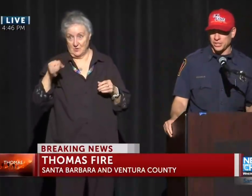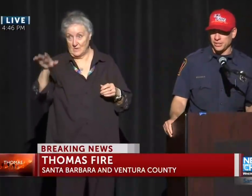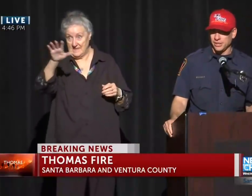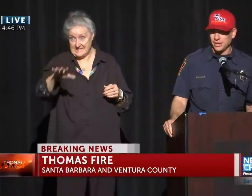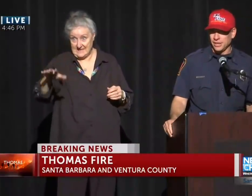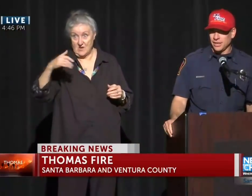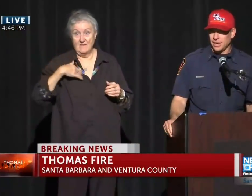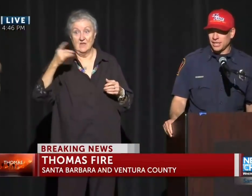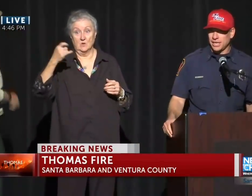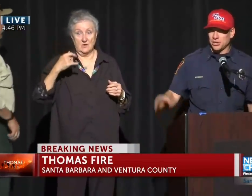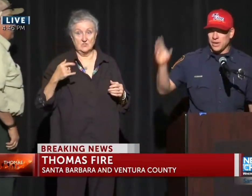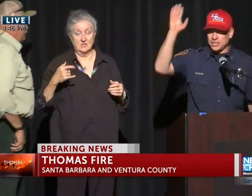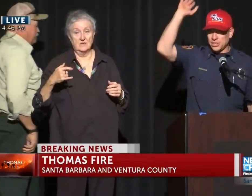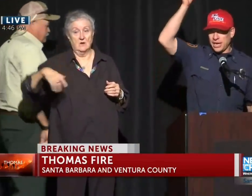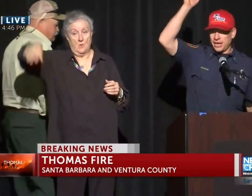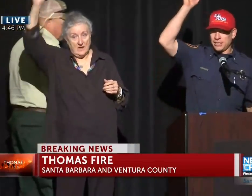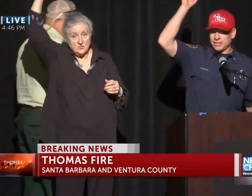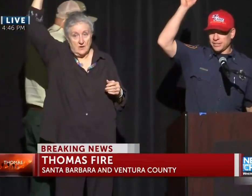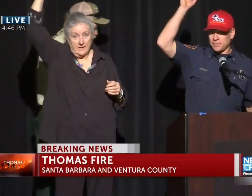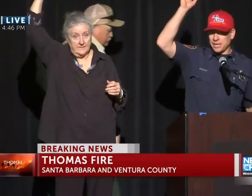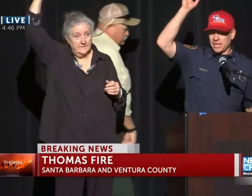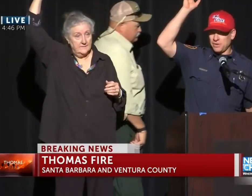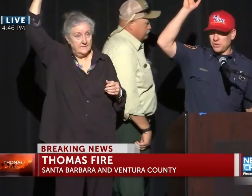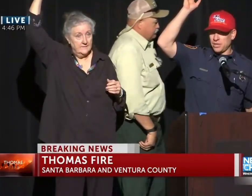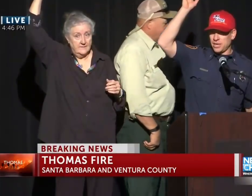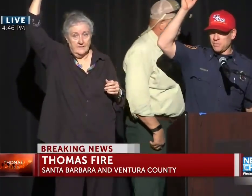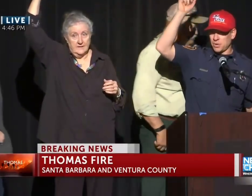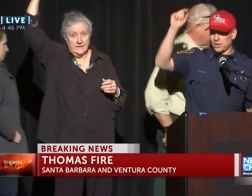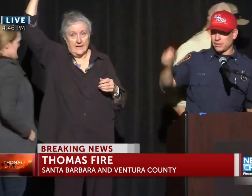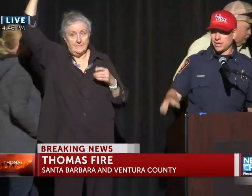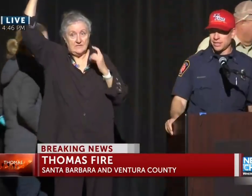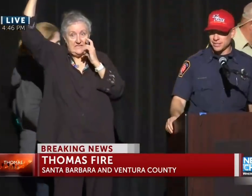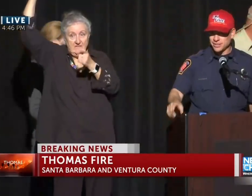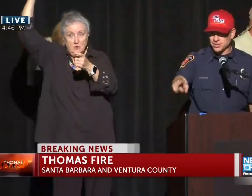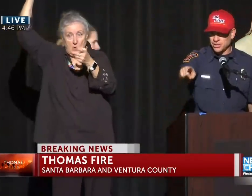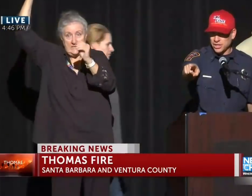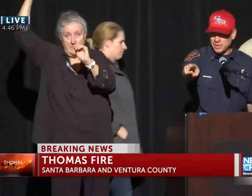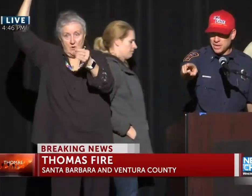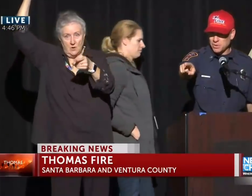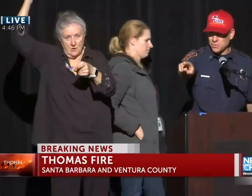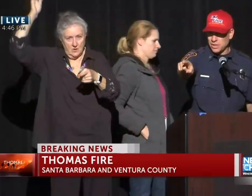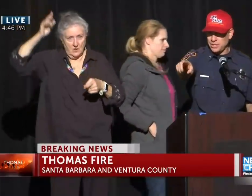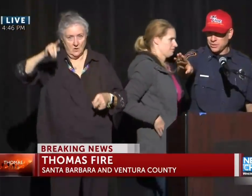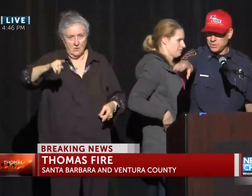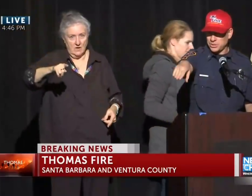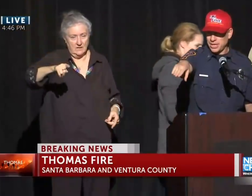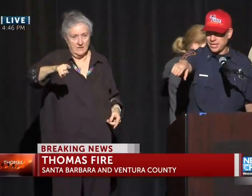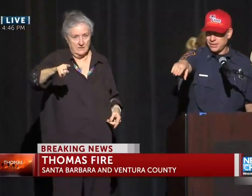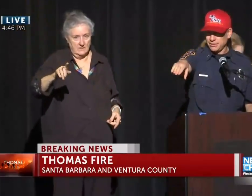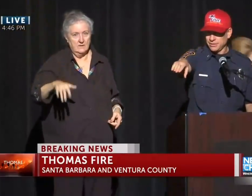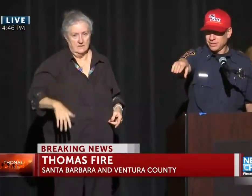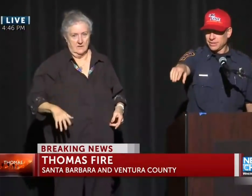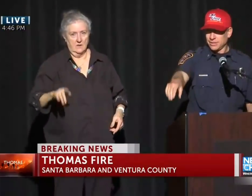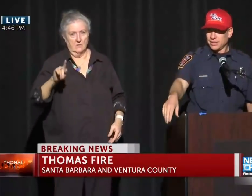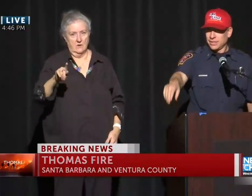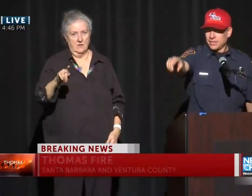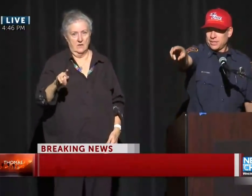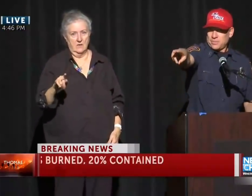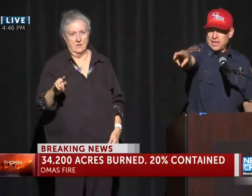have a question, I'd like you to raise your hand. I'm going to give you a number. Okay, sir, you're going to be number 1. You can put your hand